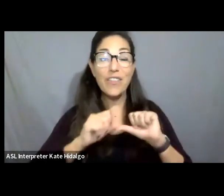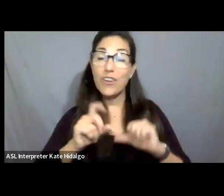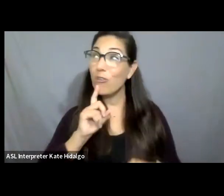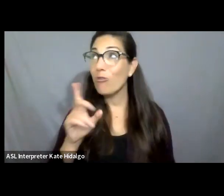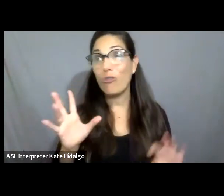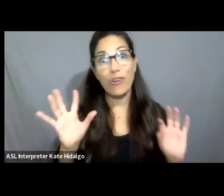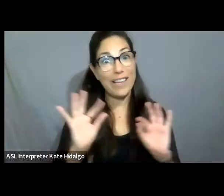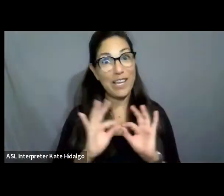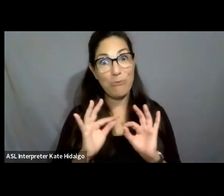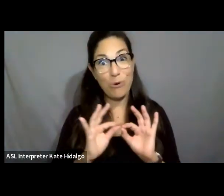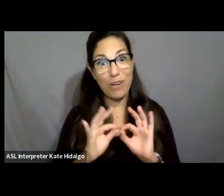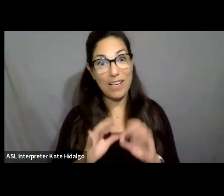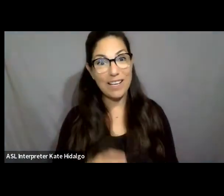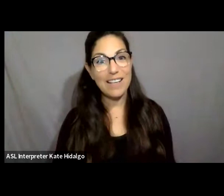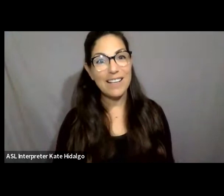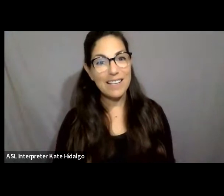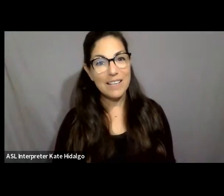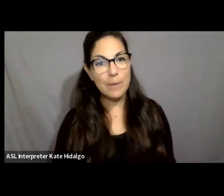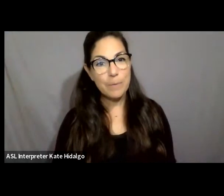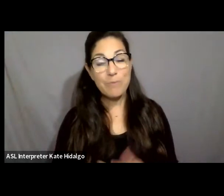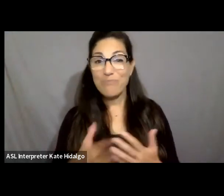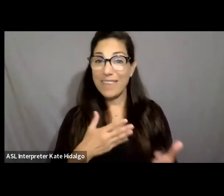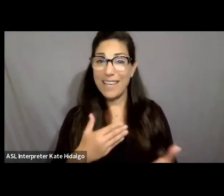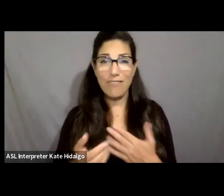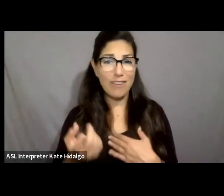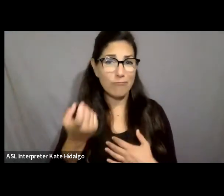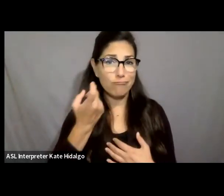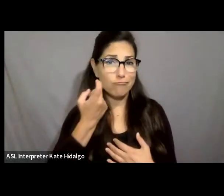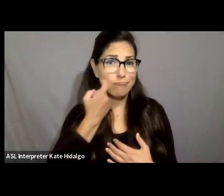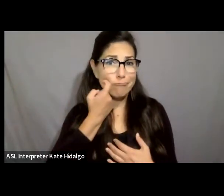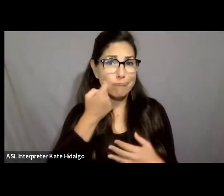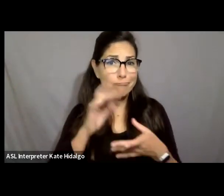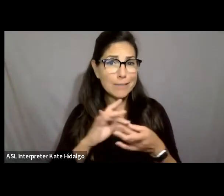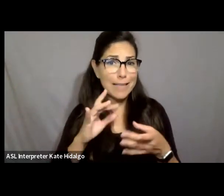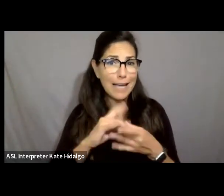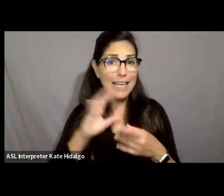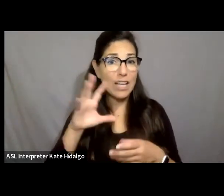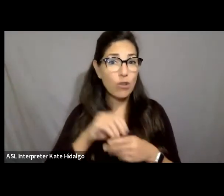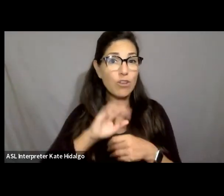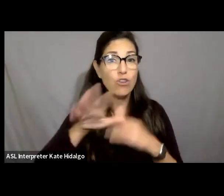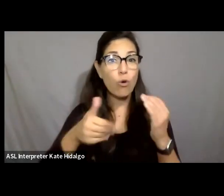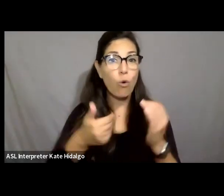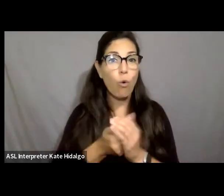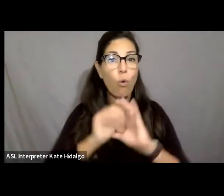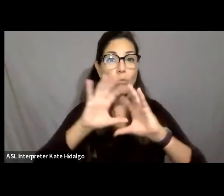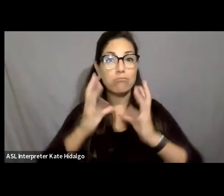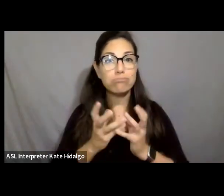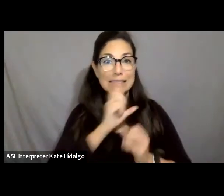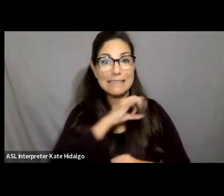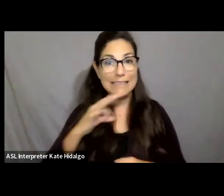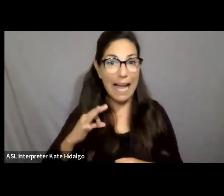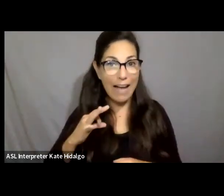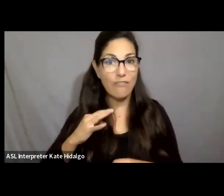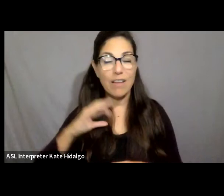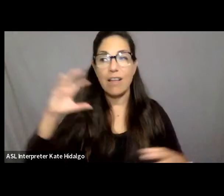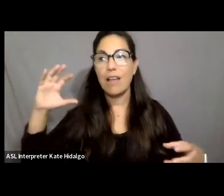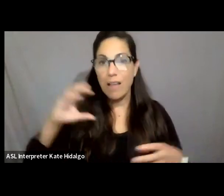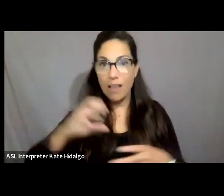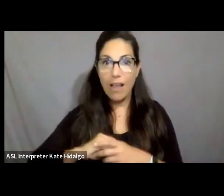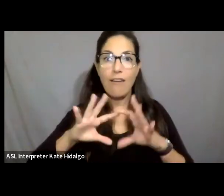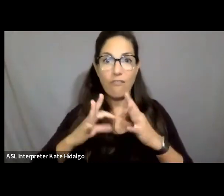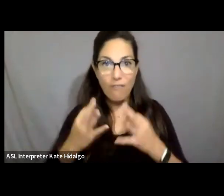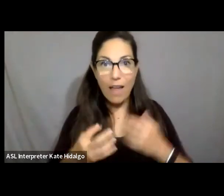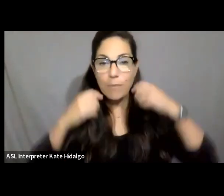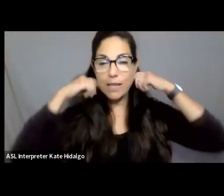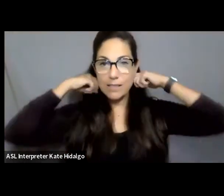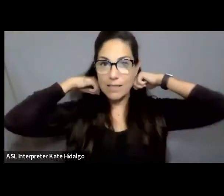important because even just in what you're saying with like including your whole staff and including families and